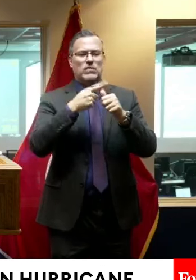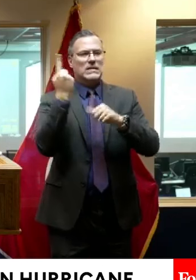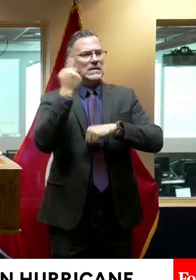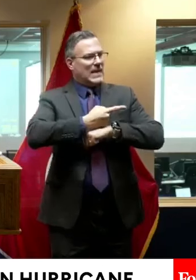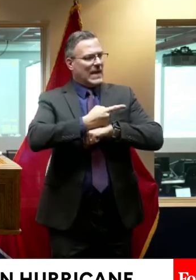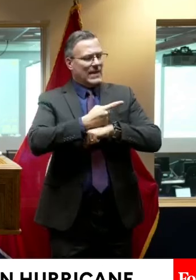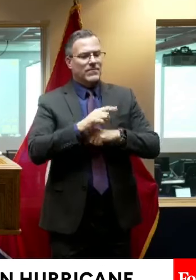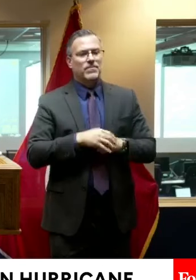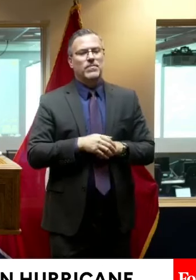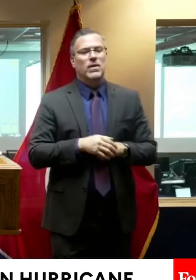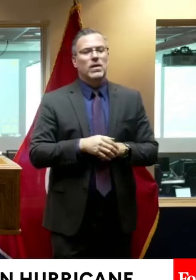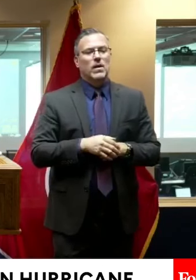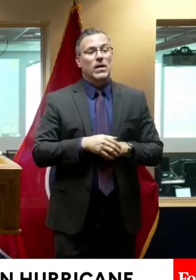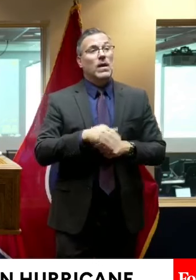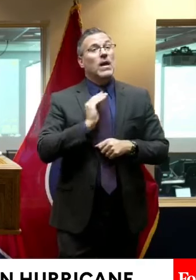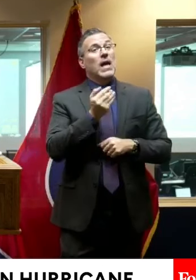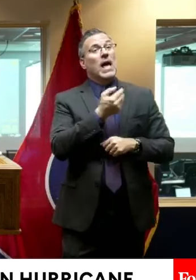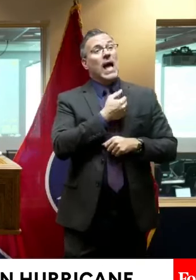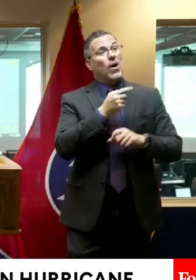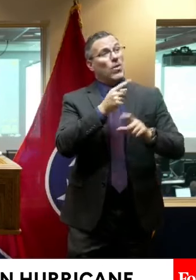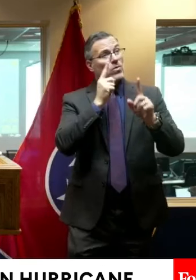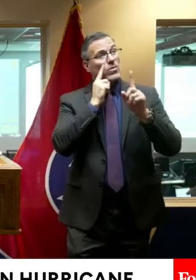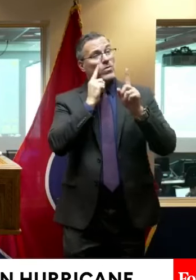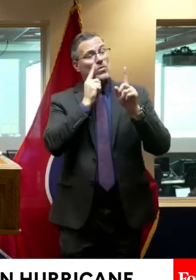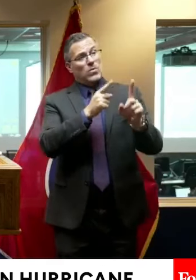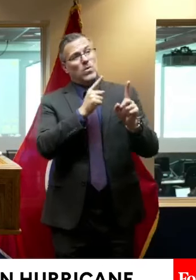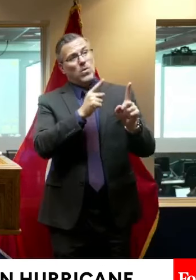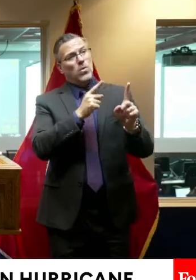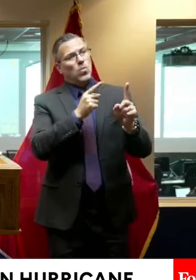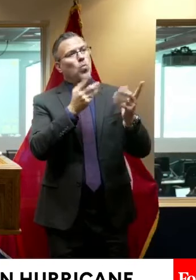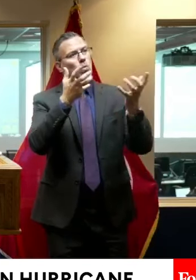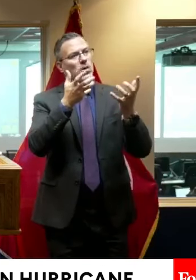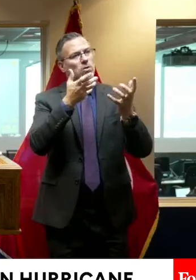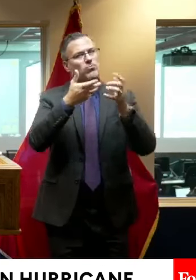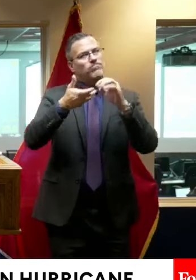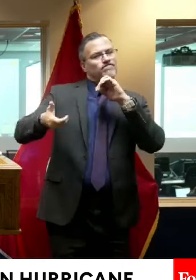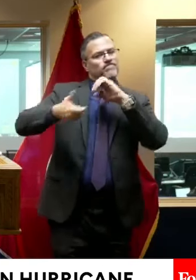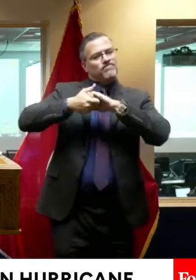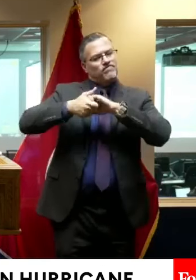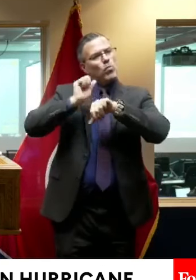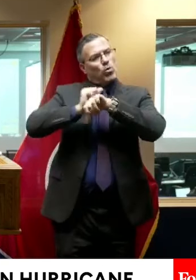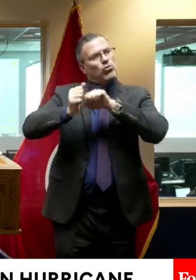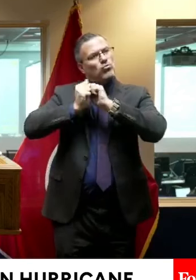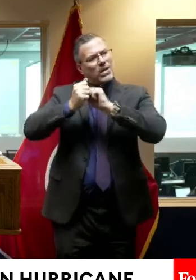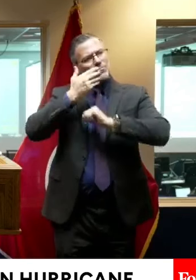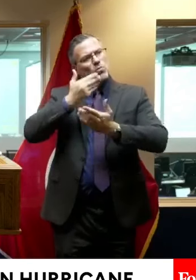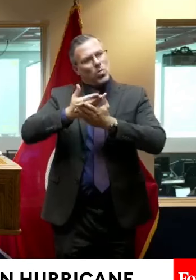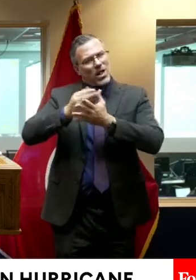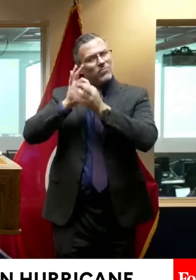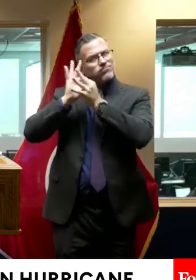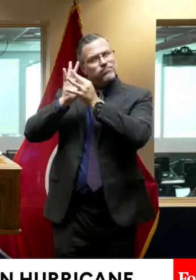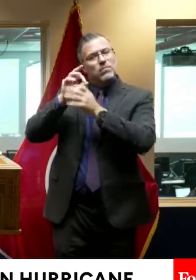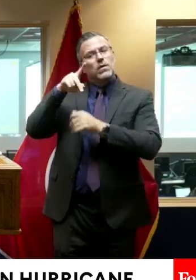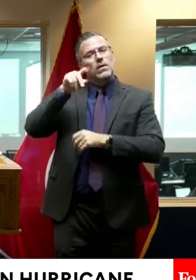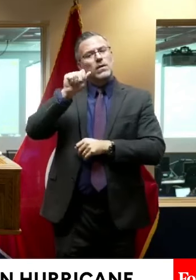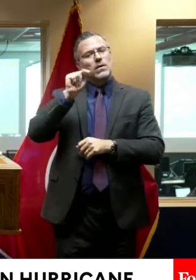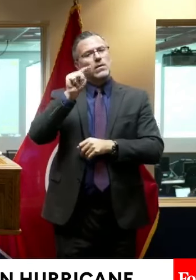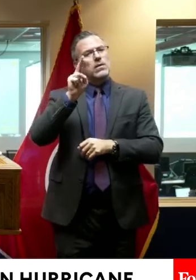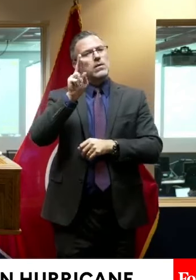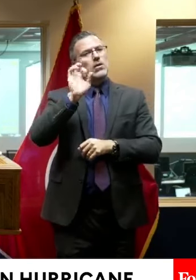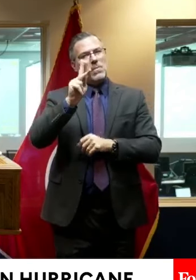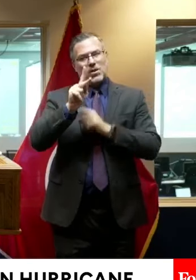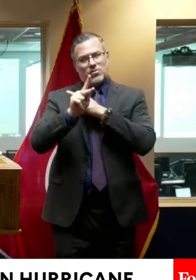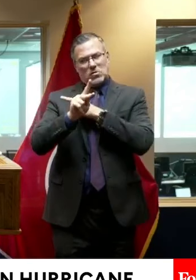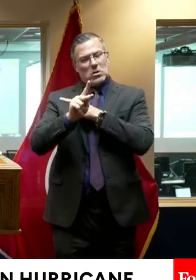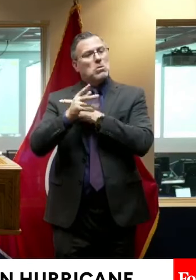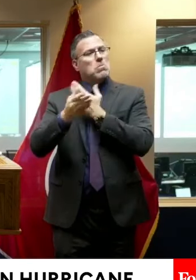say that our goal there is to be a good partner. And Patrick can speak to particulars